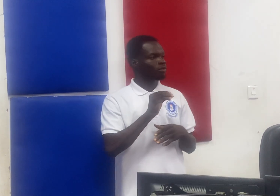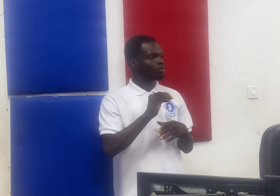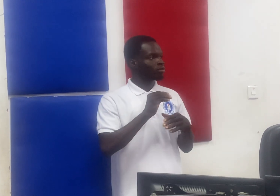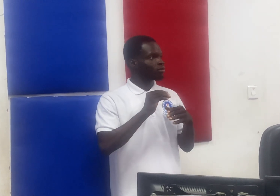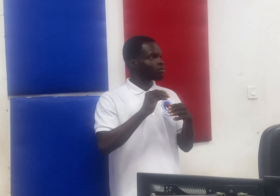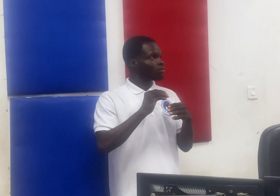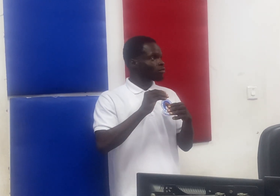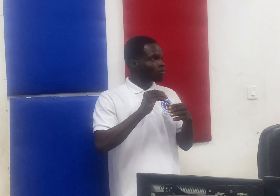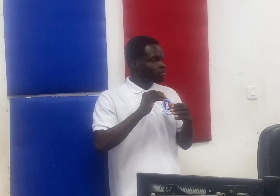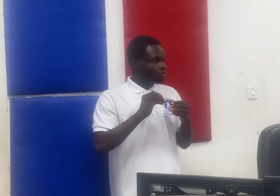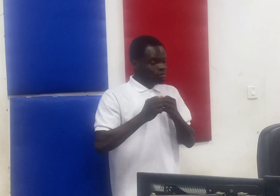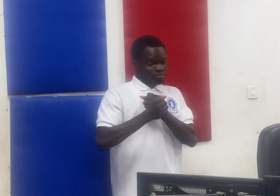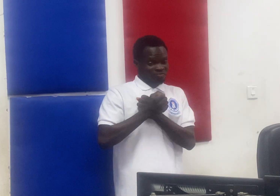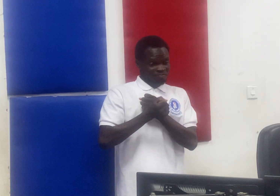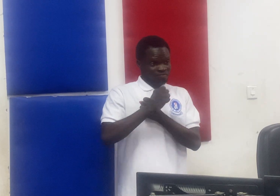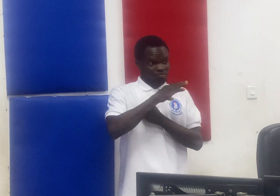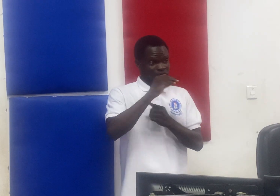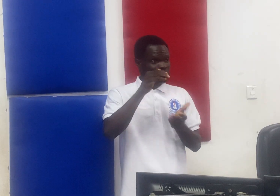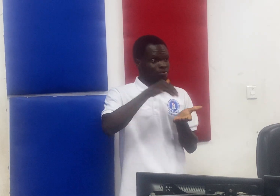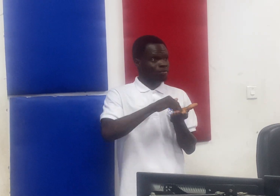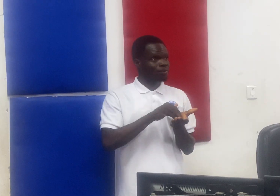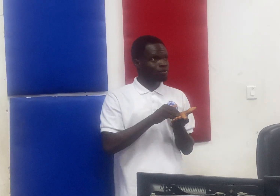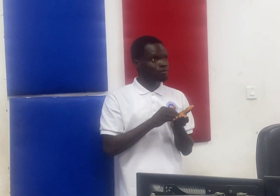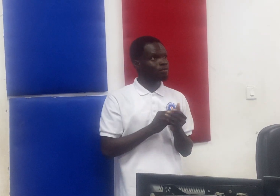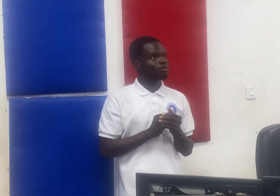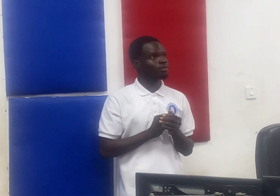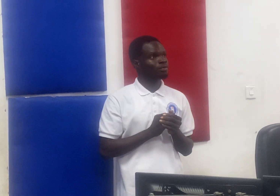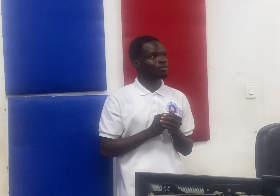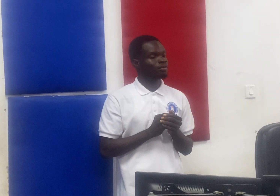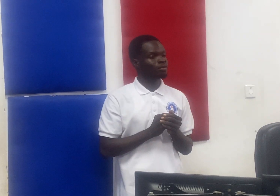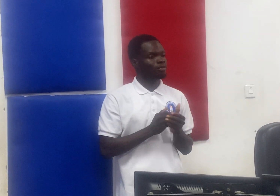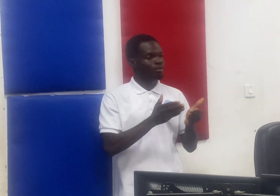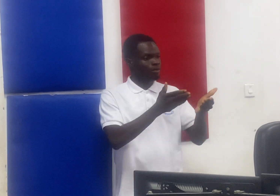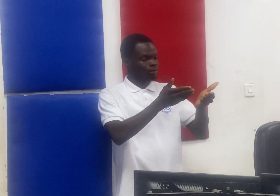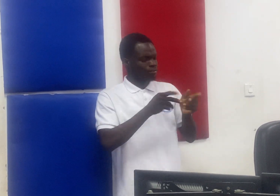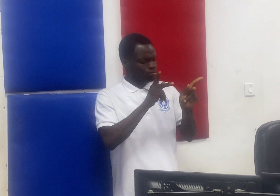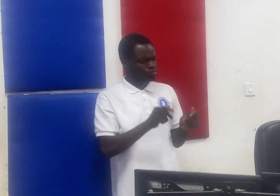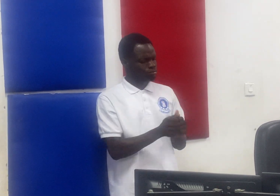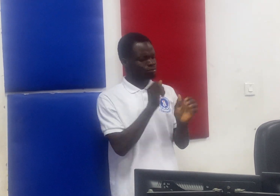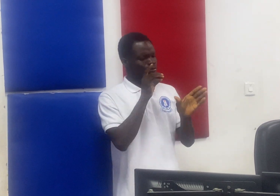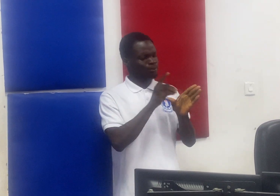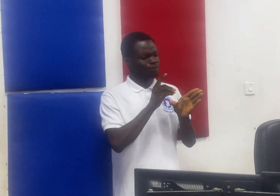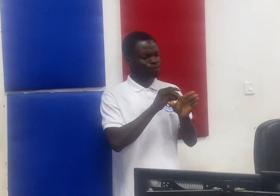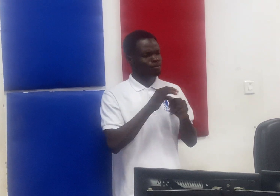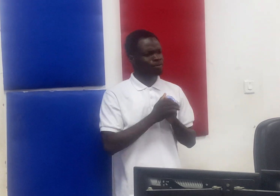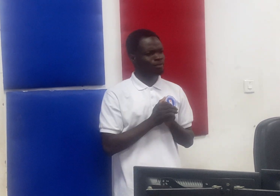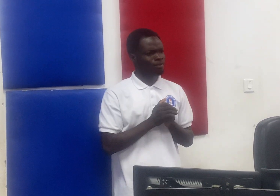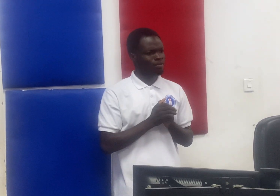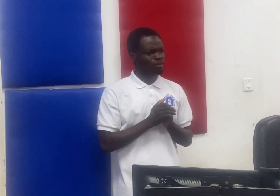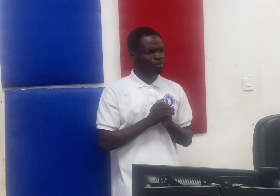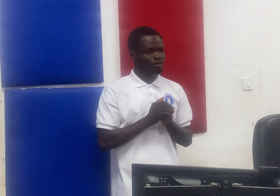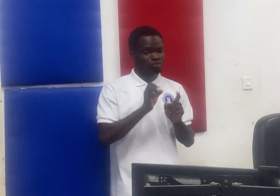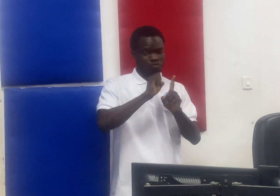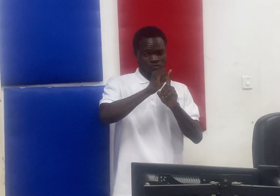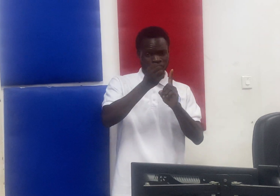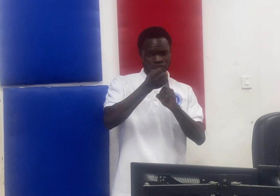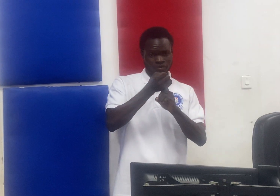belonging. However, when it comes to persons with disabilities, societies often